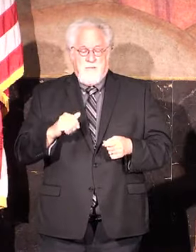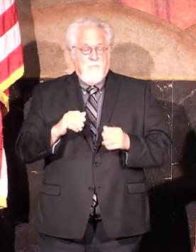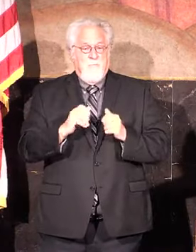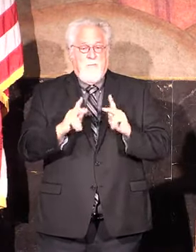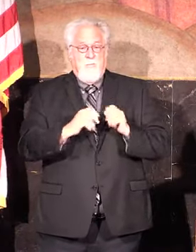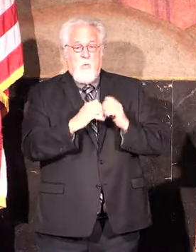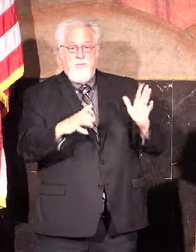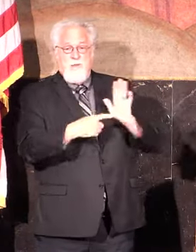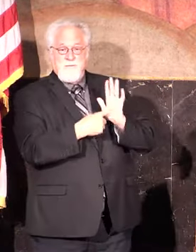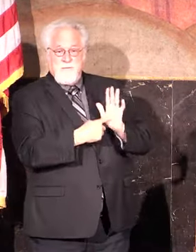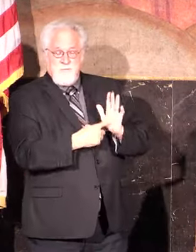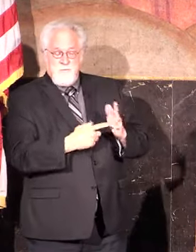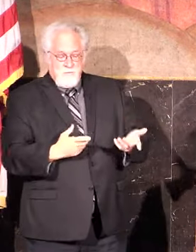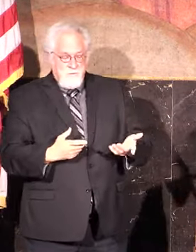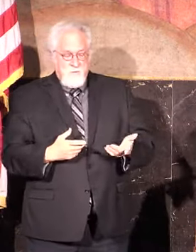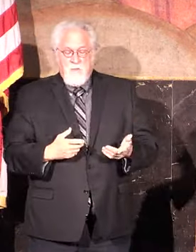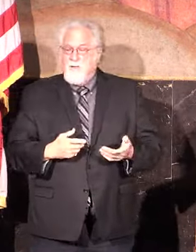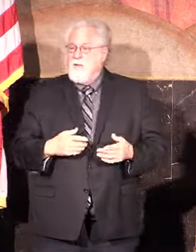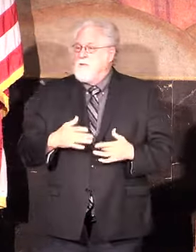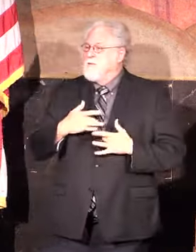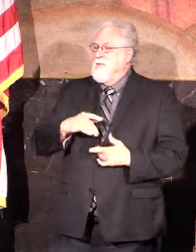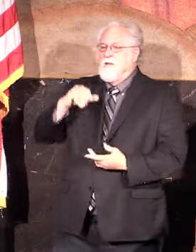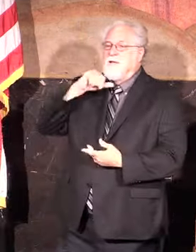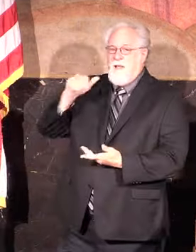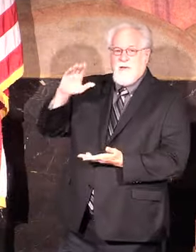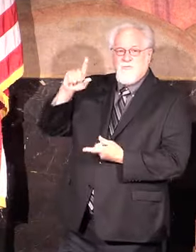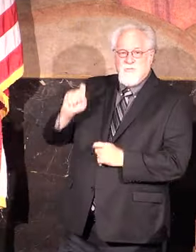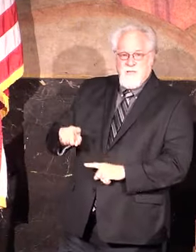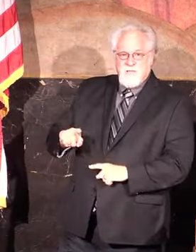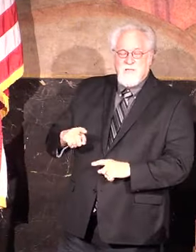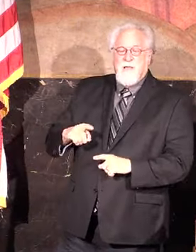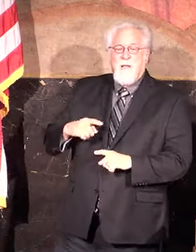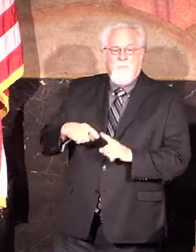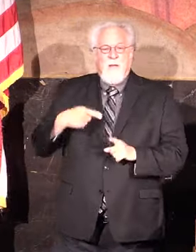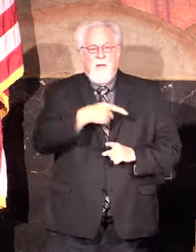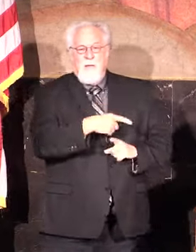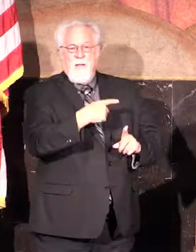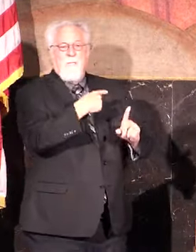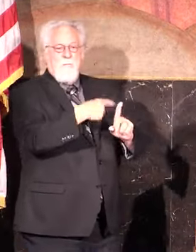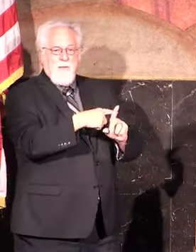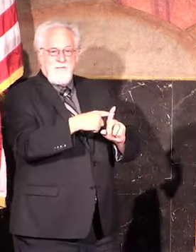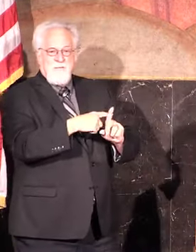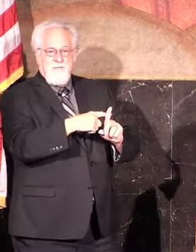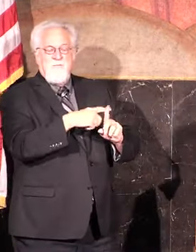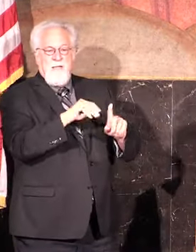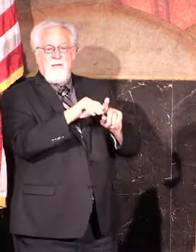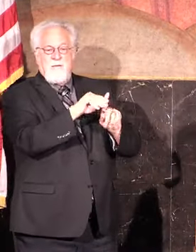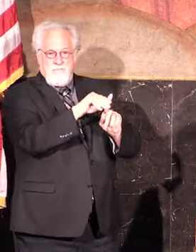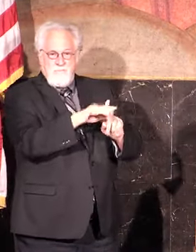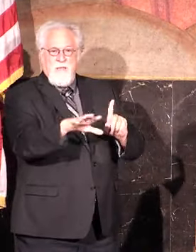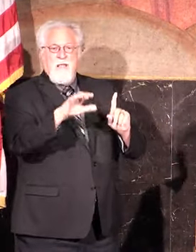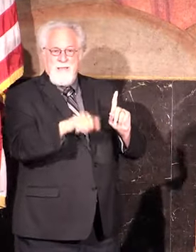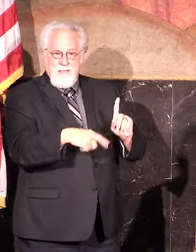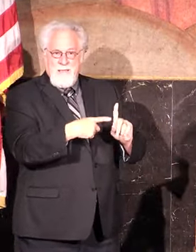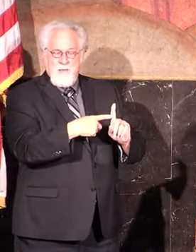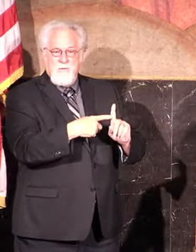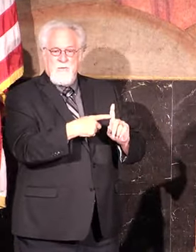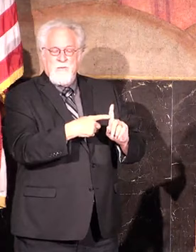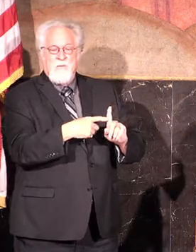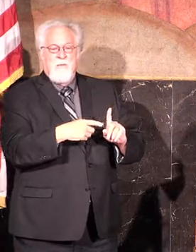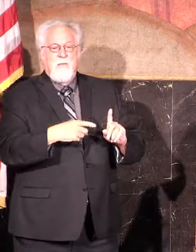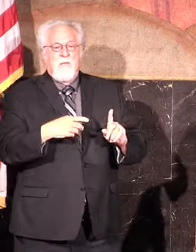people are much less likely to be tested, to know that they are both infected and infectious, and they will transmit